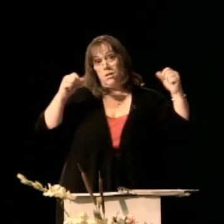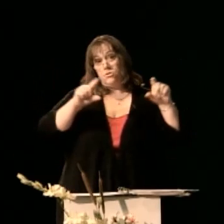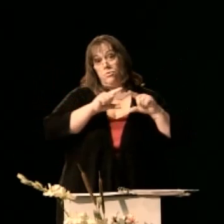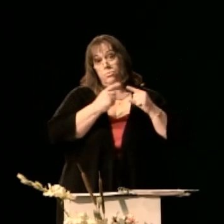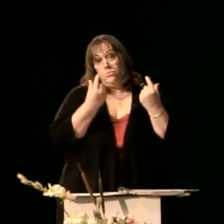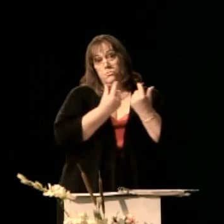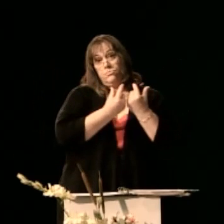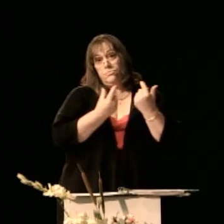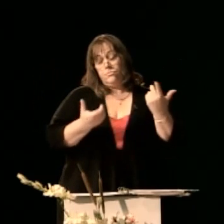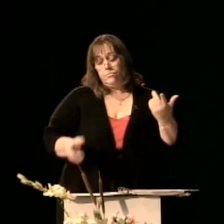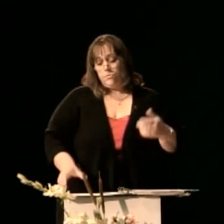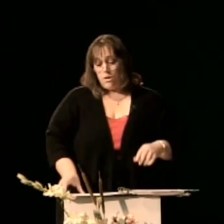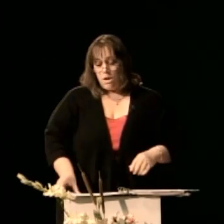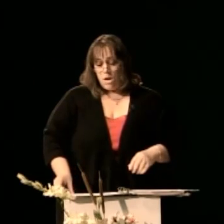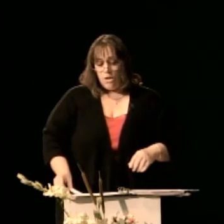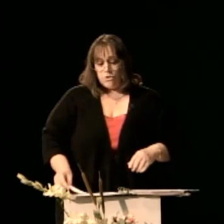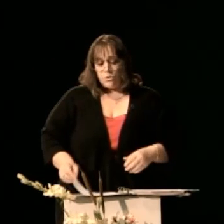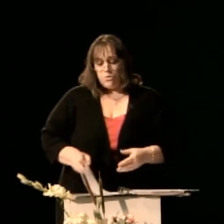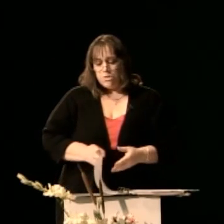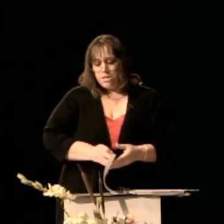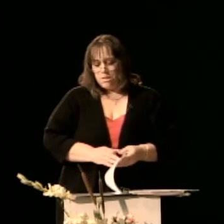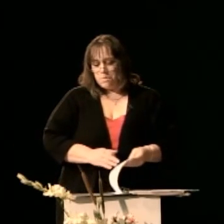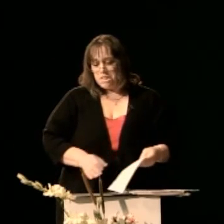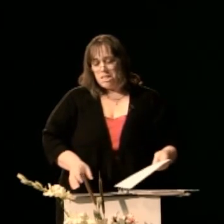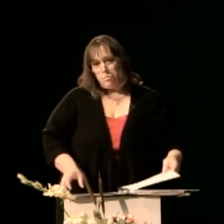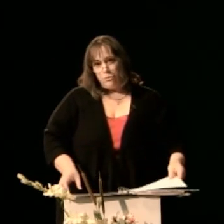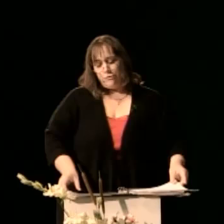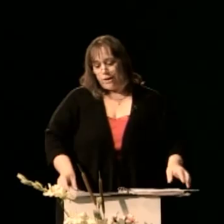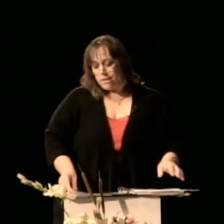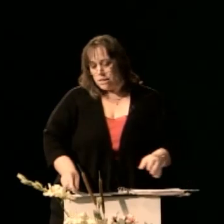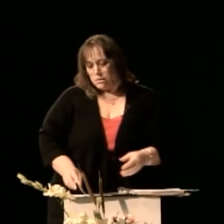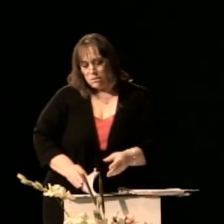group. So those are just some simple phrases.